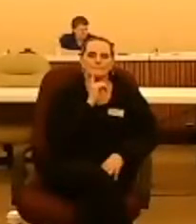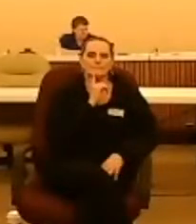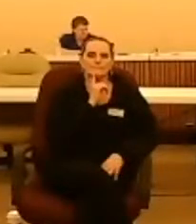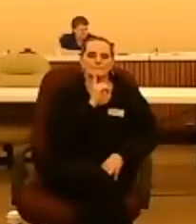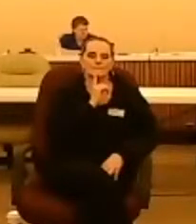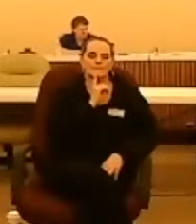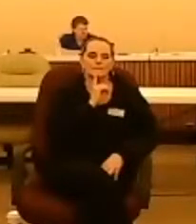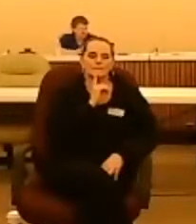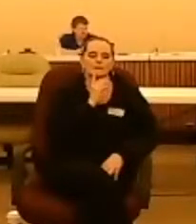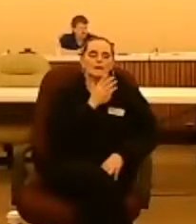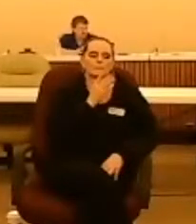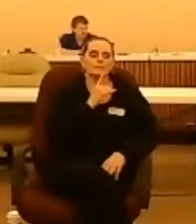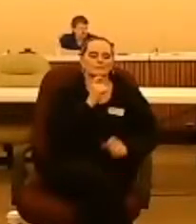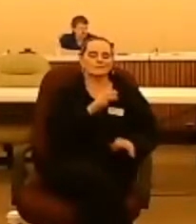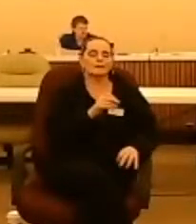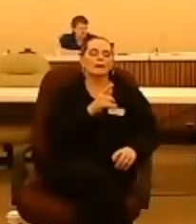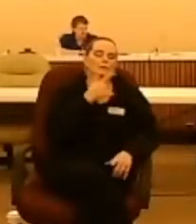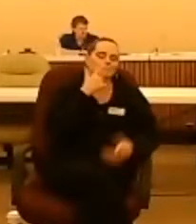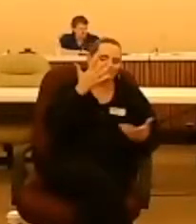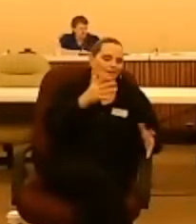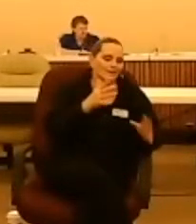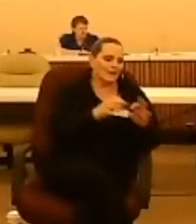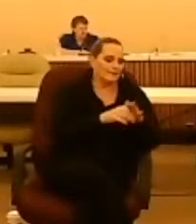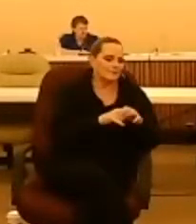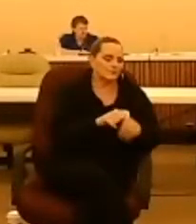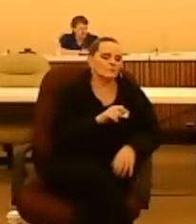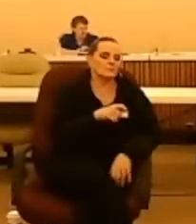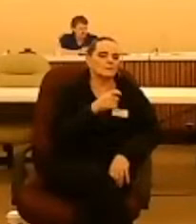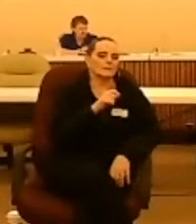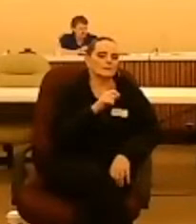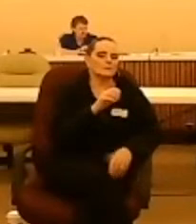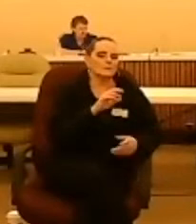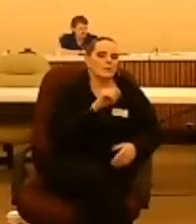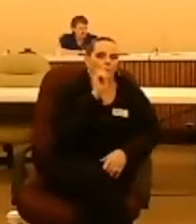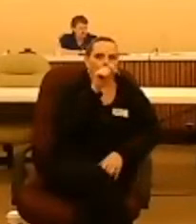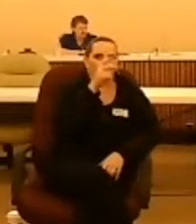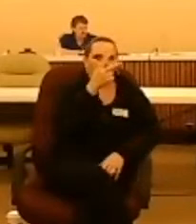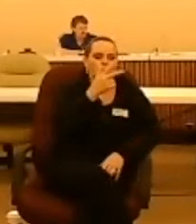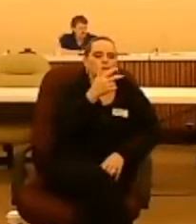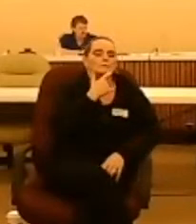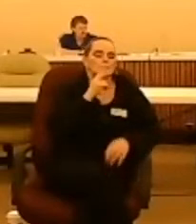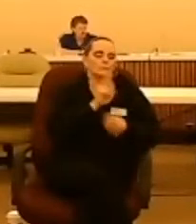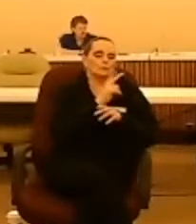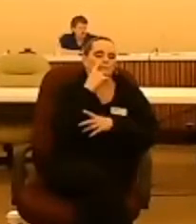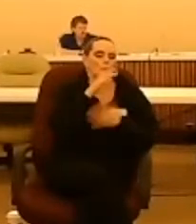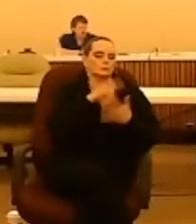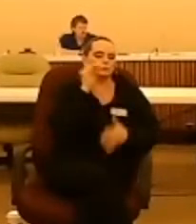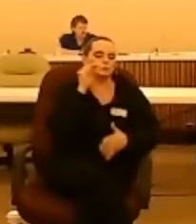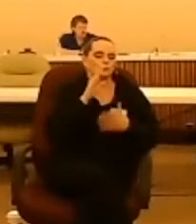Proposal consistent. Yeah, so it does mention, bullet 3 does say that it shall be utilized for student housing.